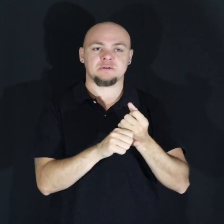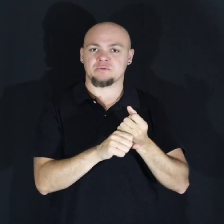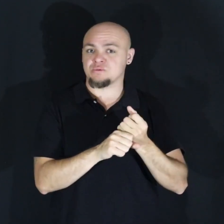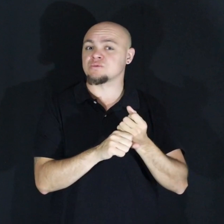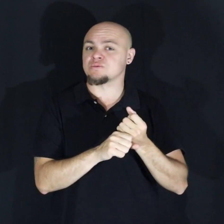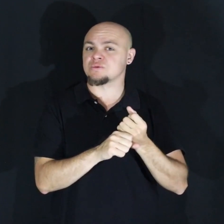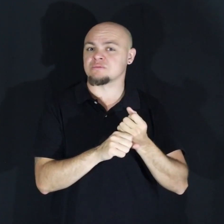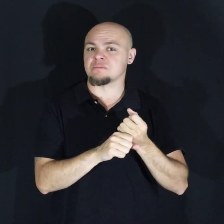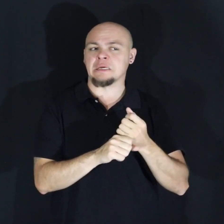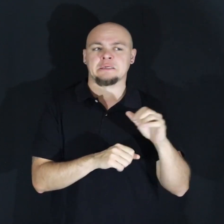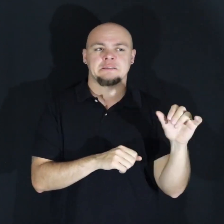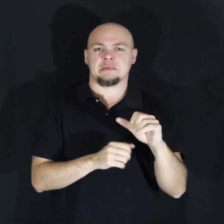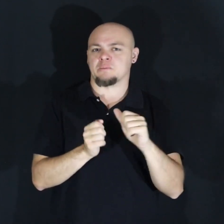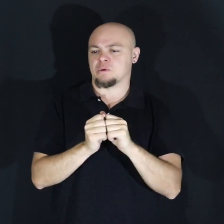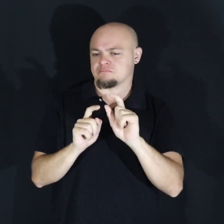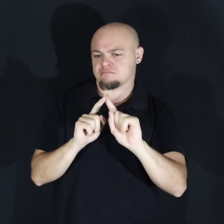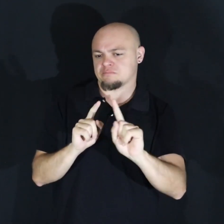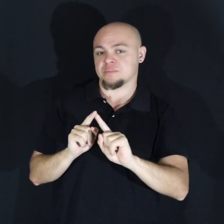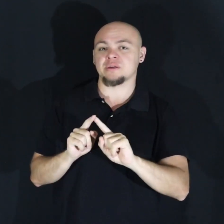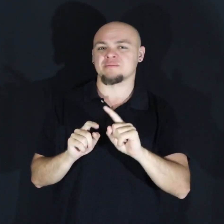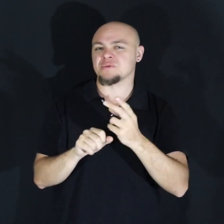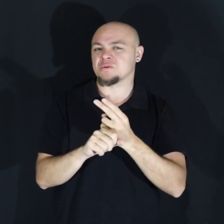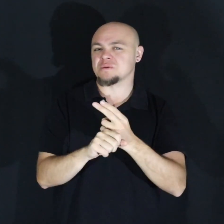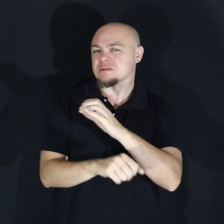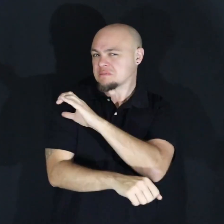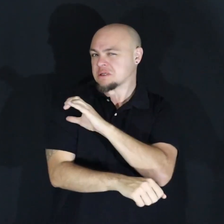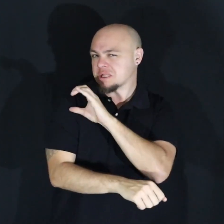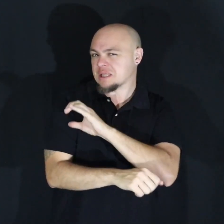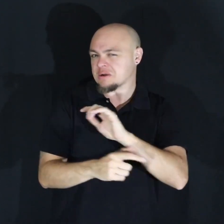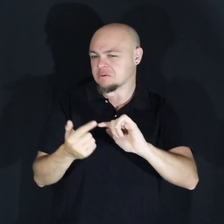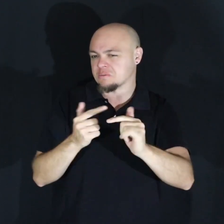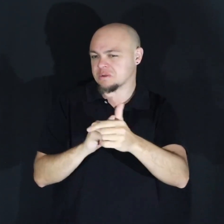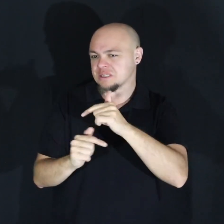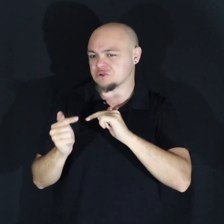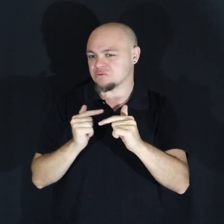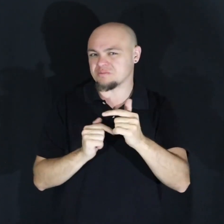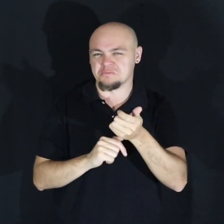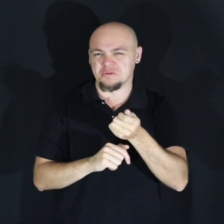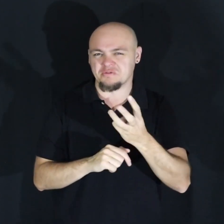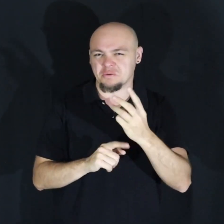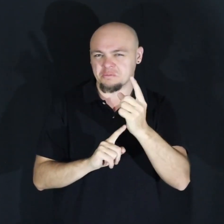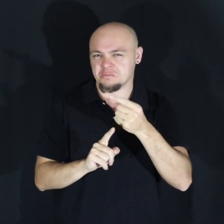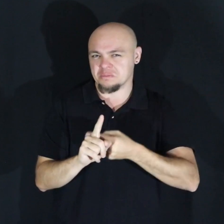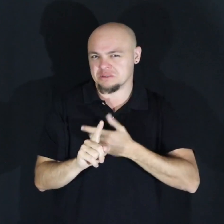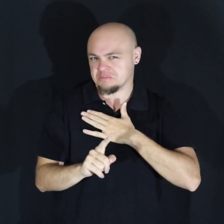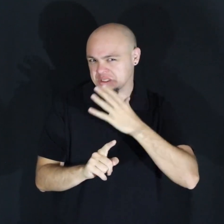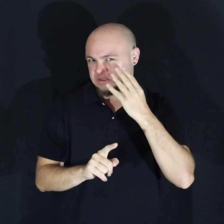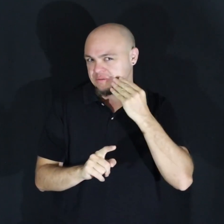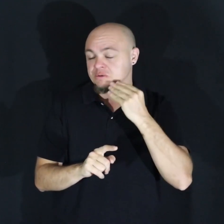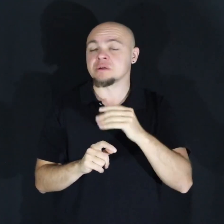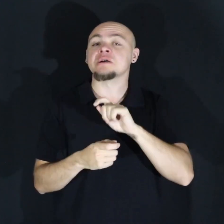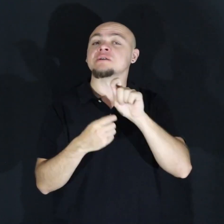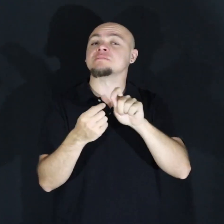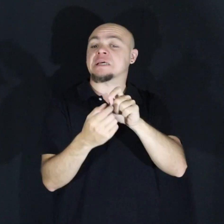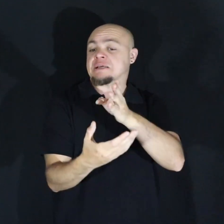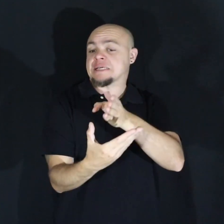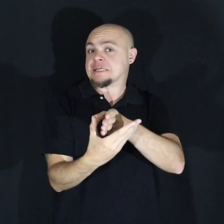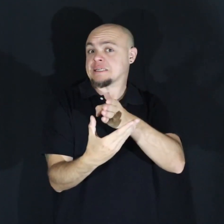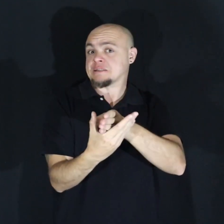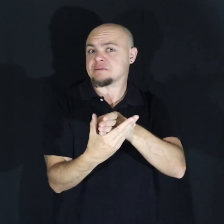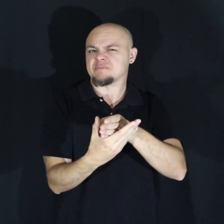others, mainly on the clinical rotations in the last few months. So let's talk a little bit about a particular case I had recently